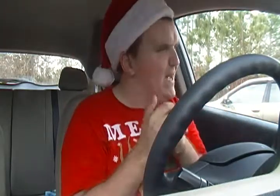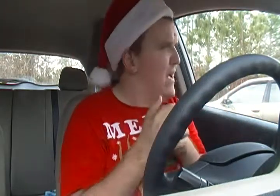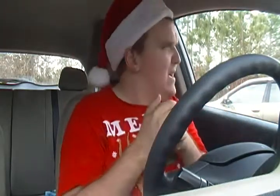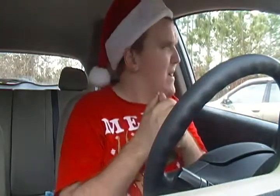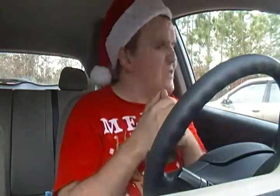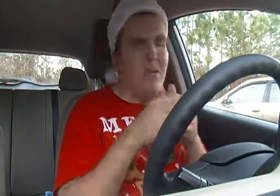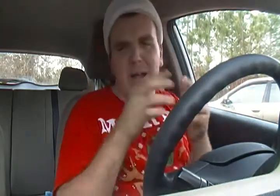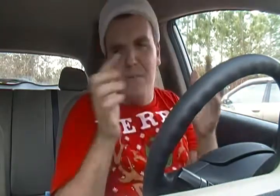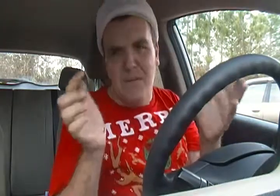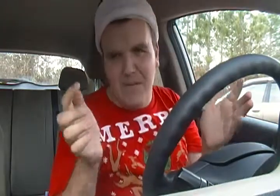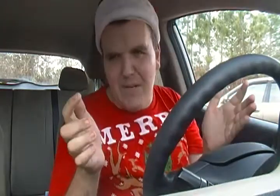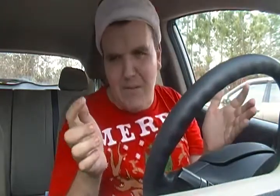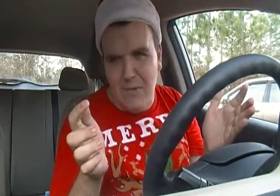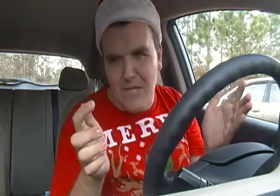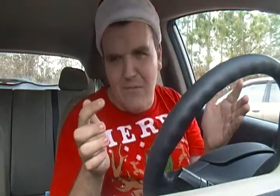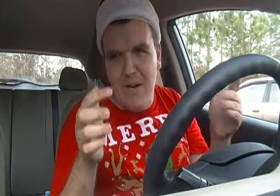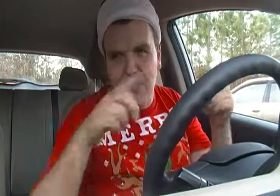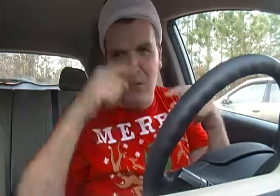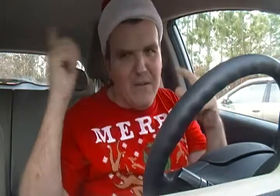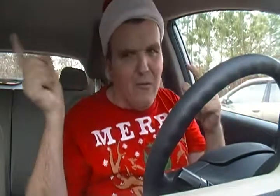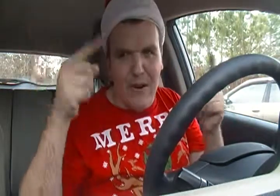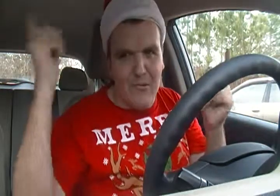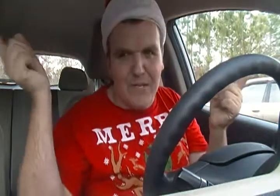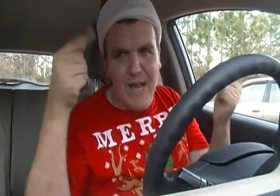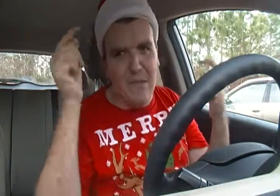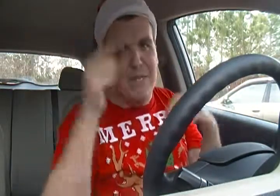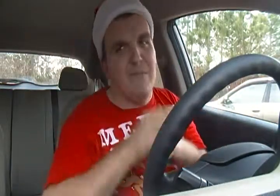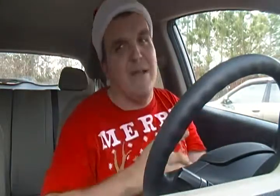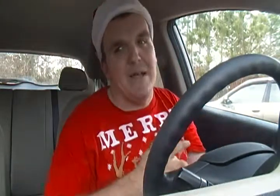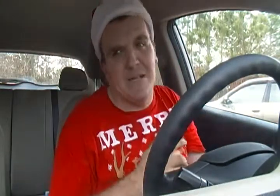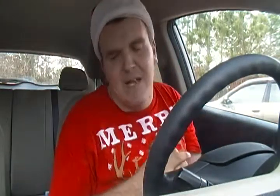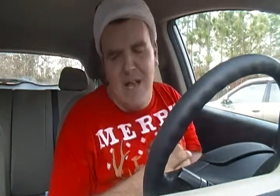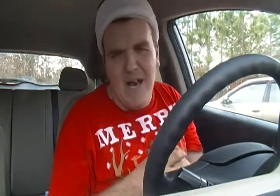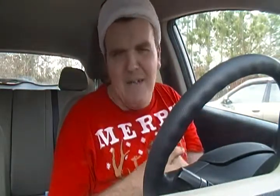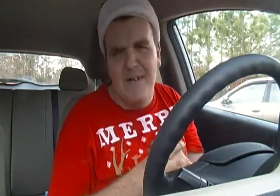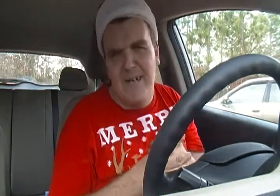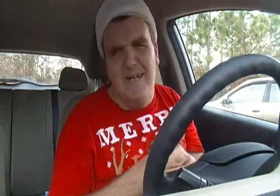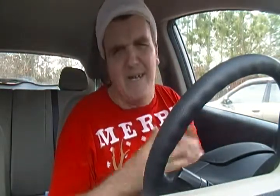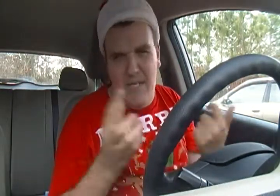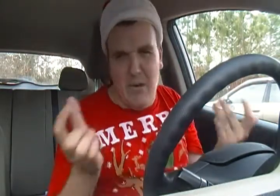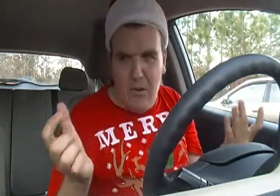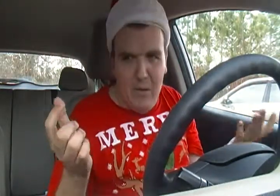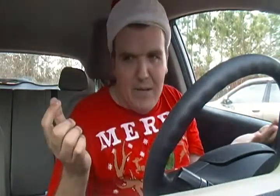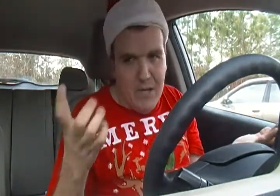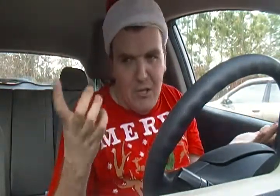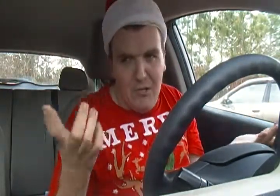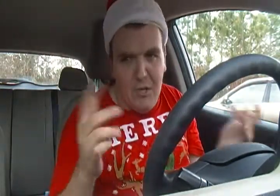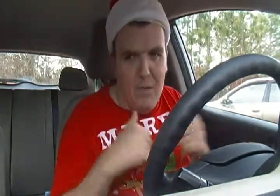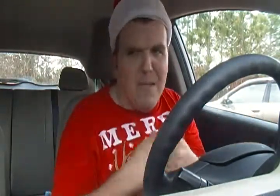they show it every single year on tv 24 hours a day on tbs and i think tnt started doing this year too